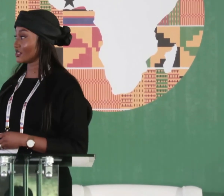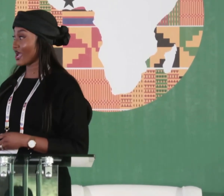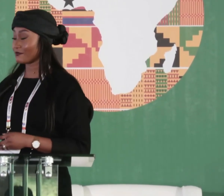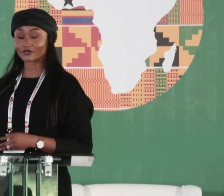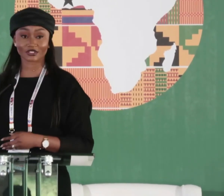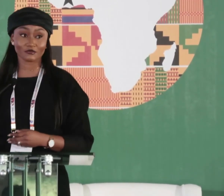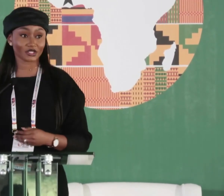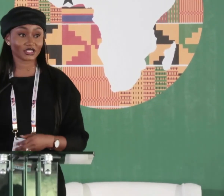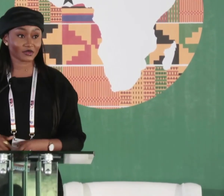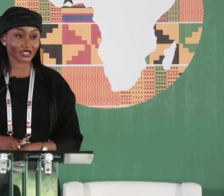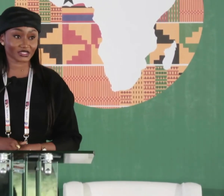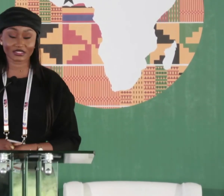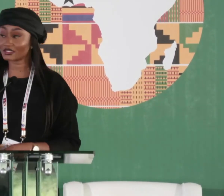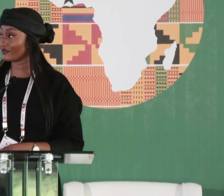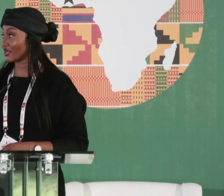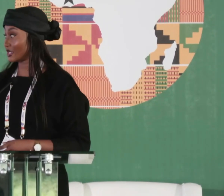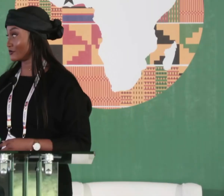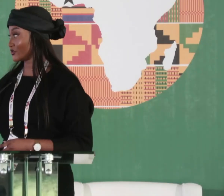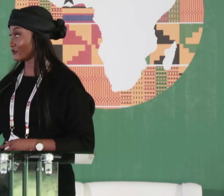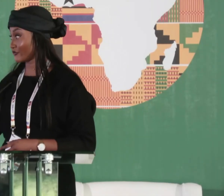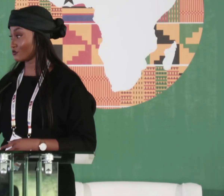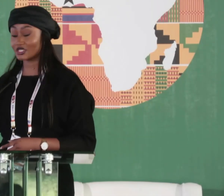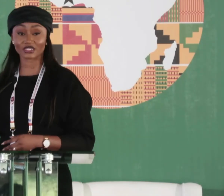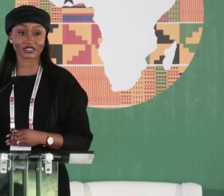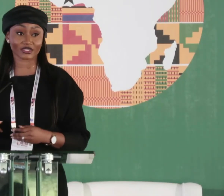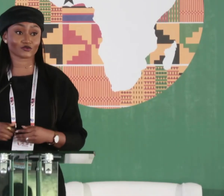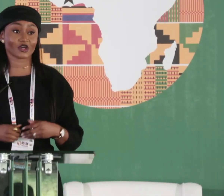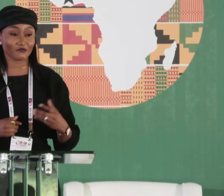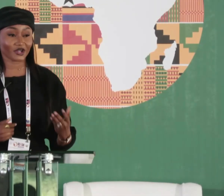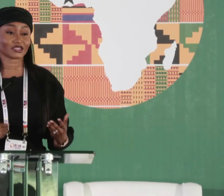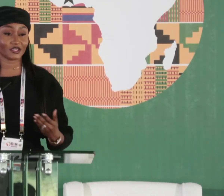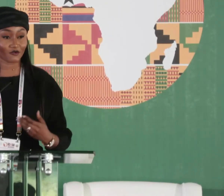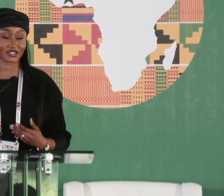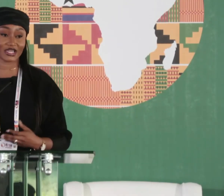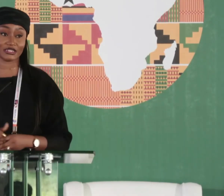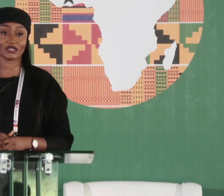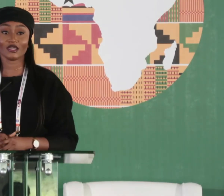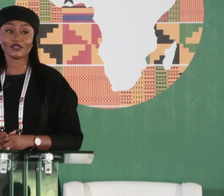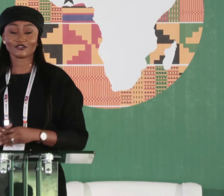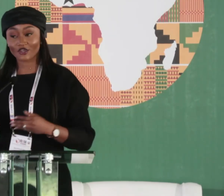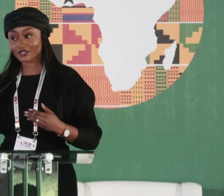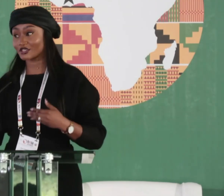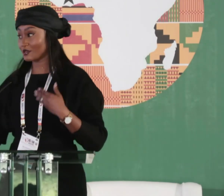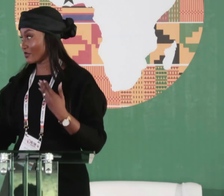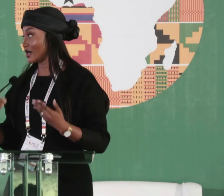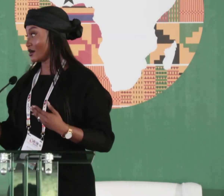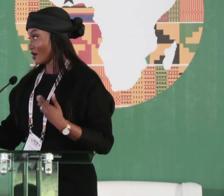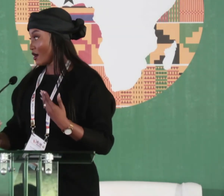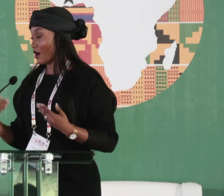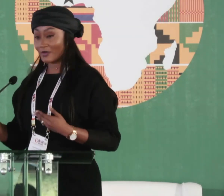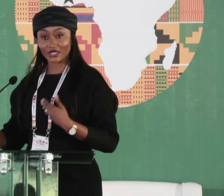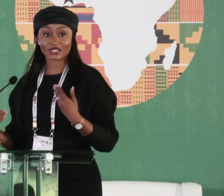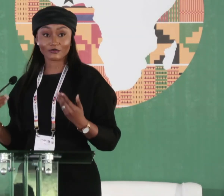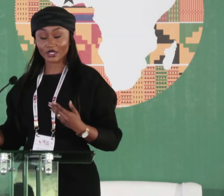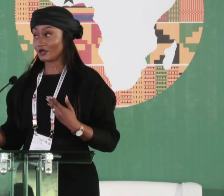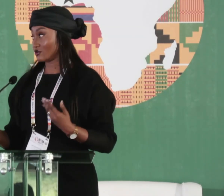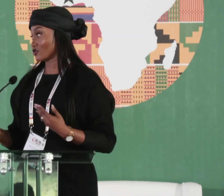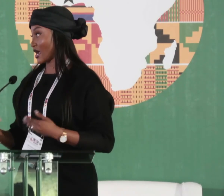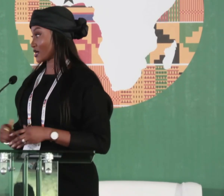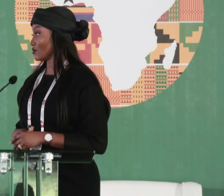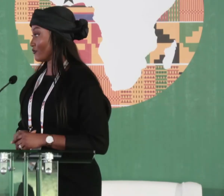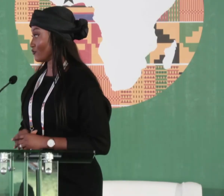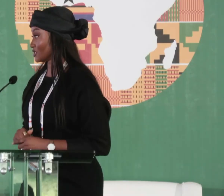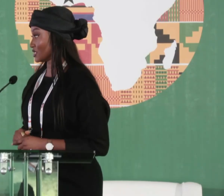validation happens on a monthly basis, review meetings as well, monthly, quarterly, so as to keep up and keep on